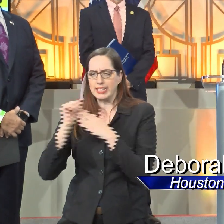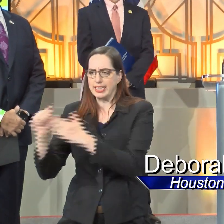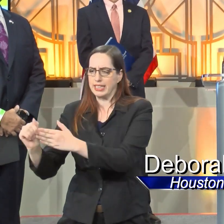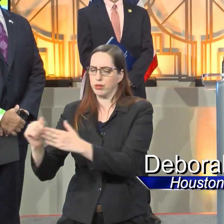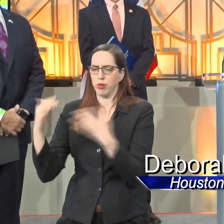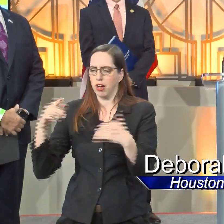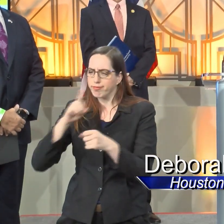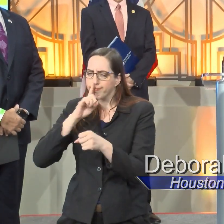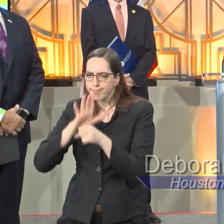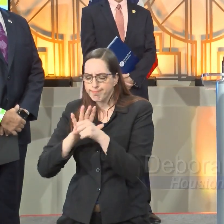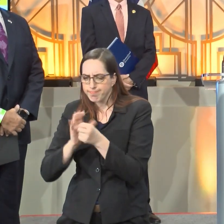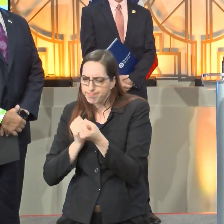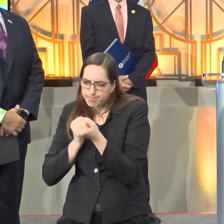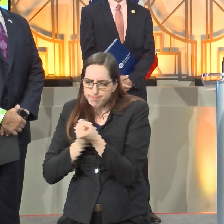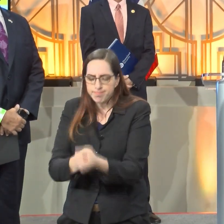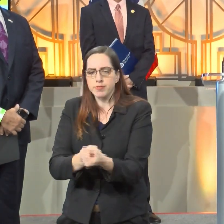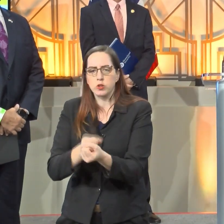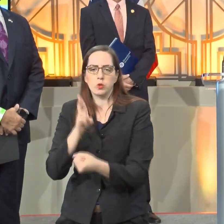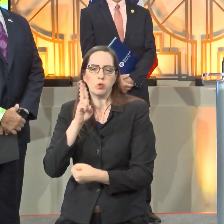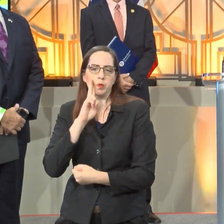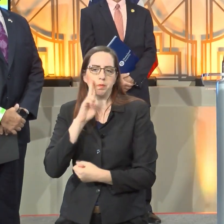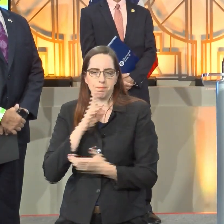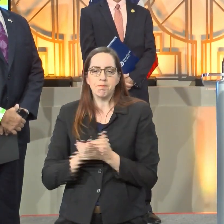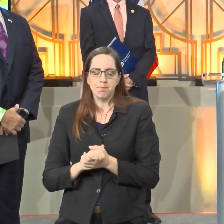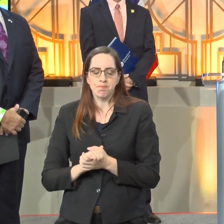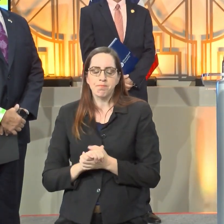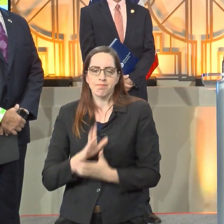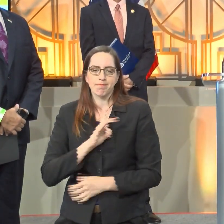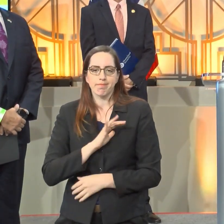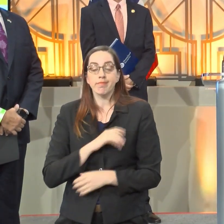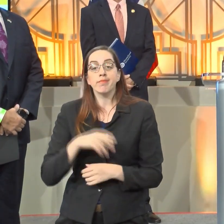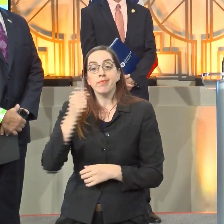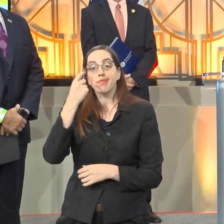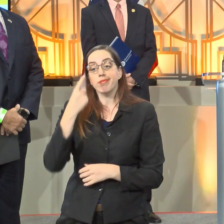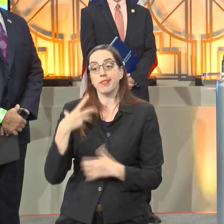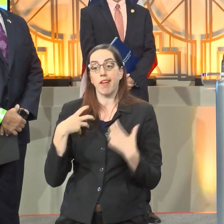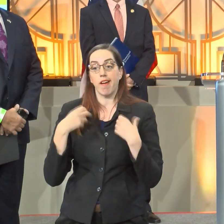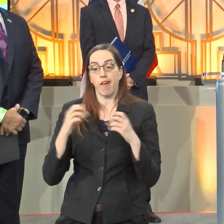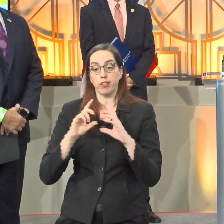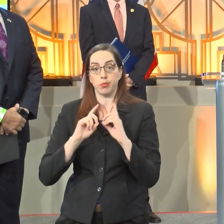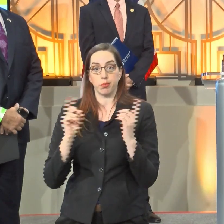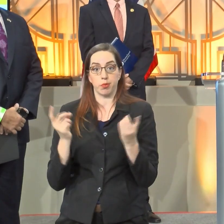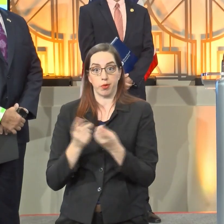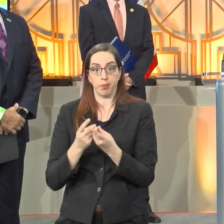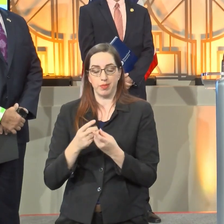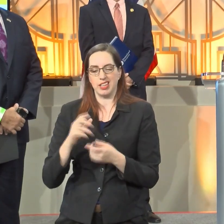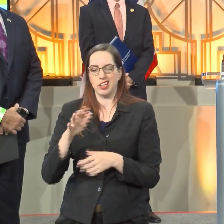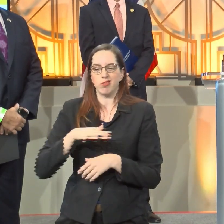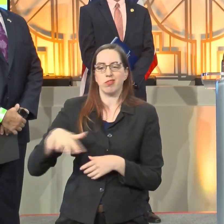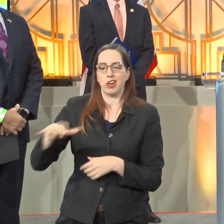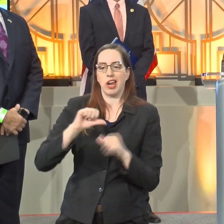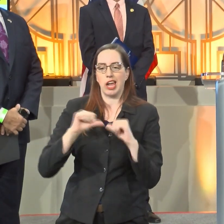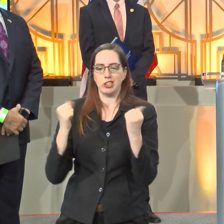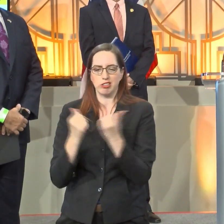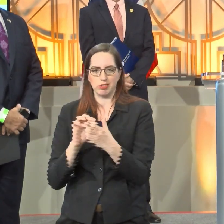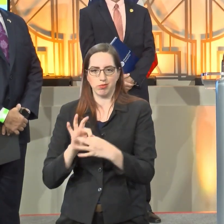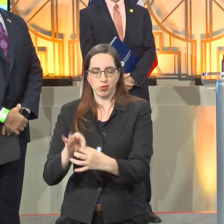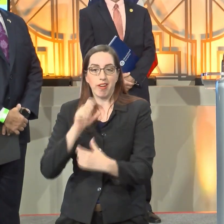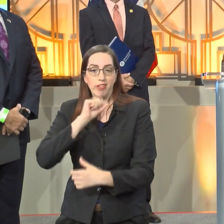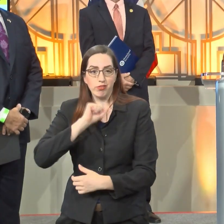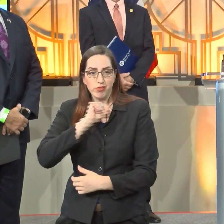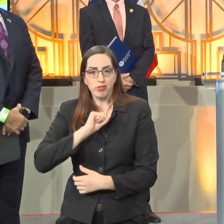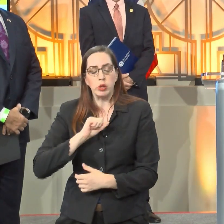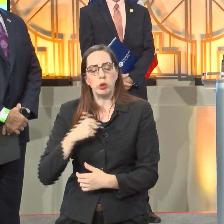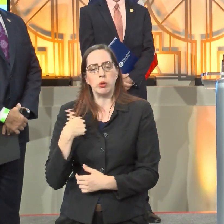and commitment to the citizens of Houston. The Houston Health Department's Harris County Area Agency on Aging is